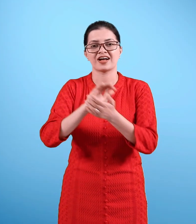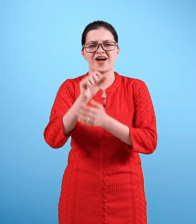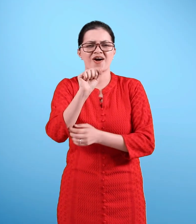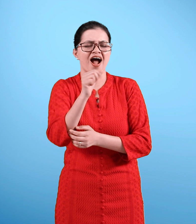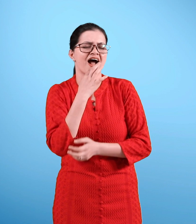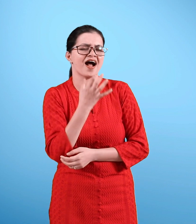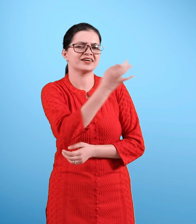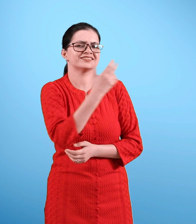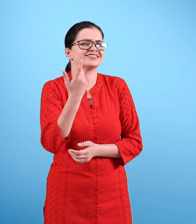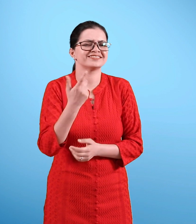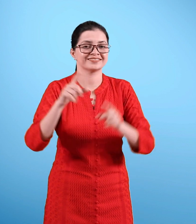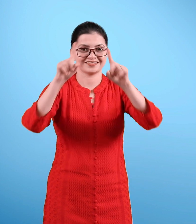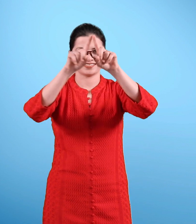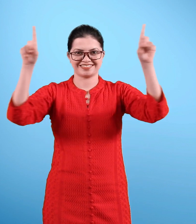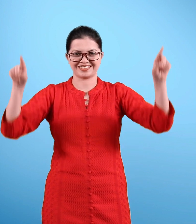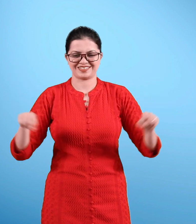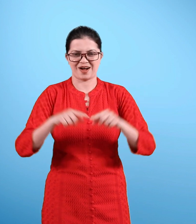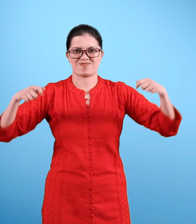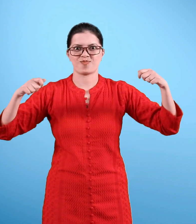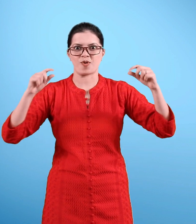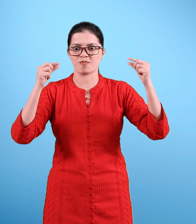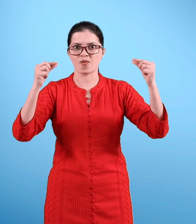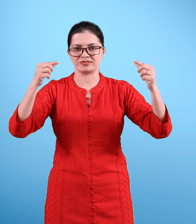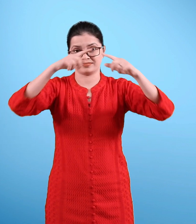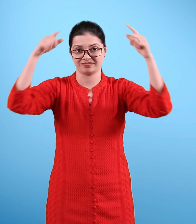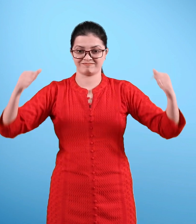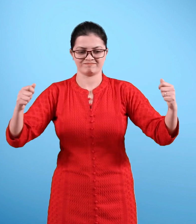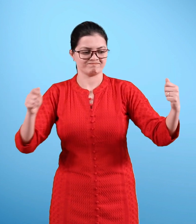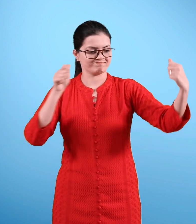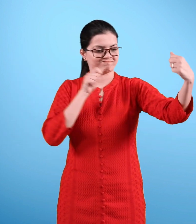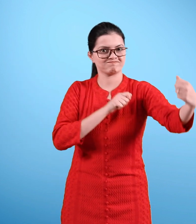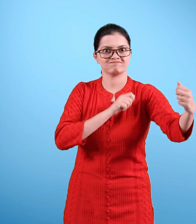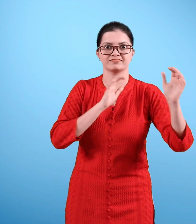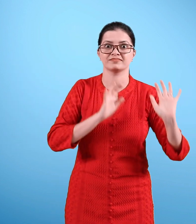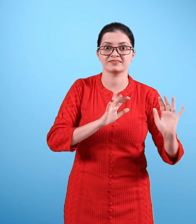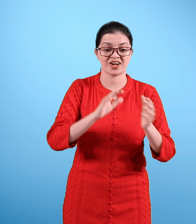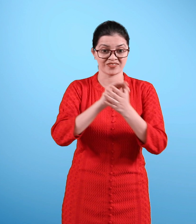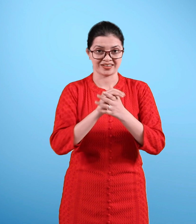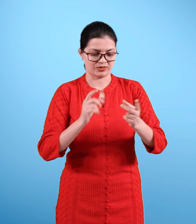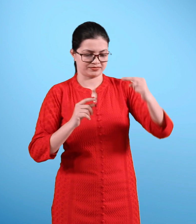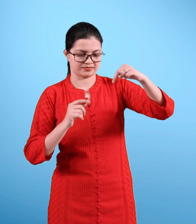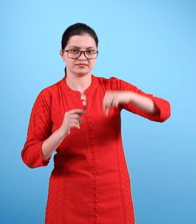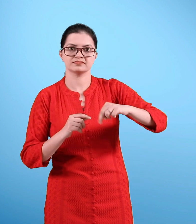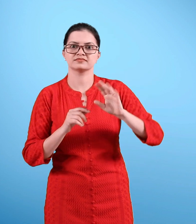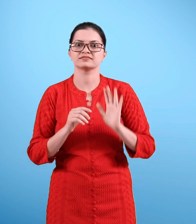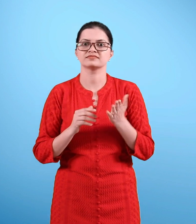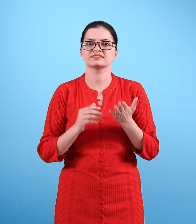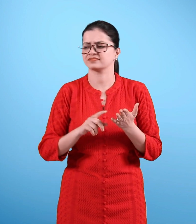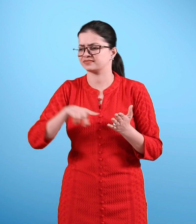Now ask another friend to hold the cardboard sheet behind your friend. Is the shadow now seen on the cardboard sheet?